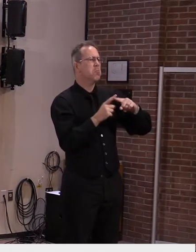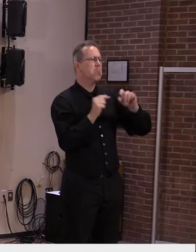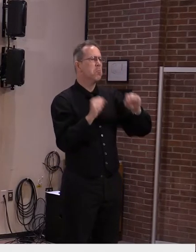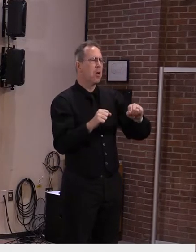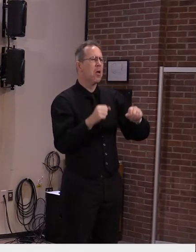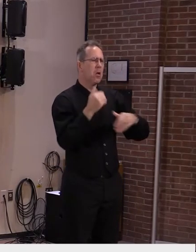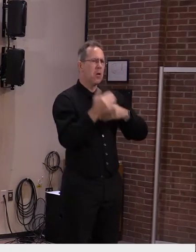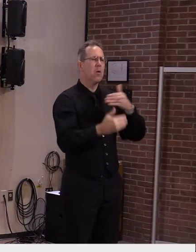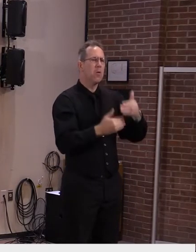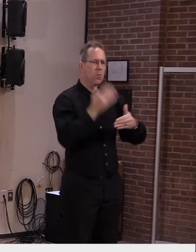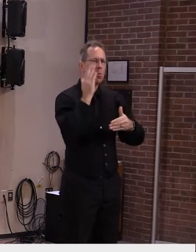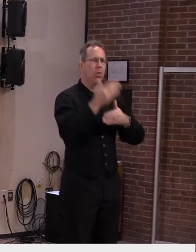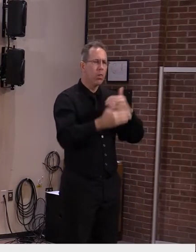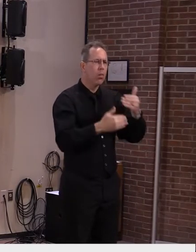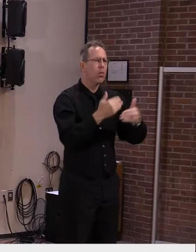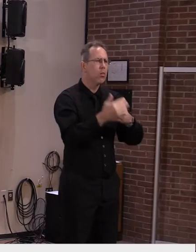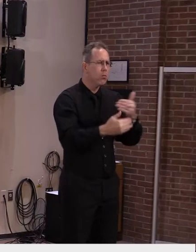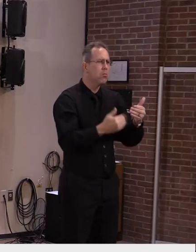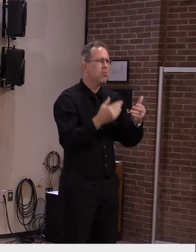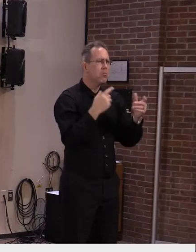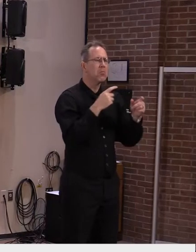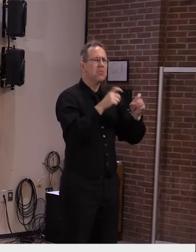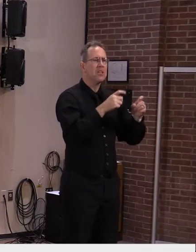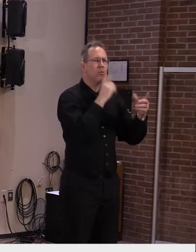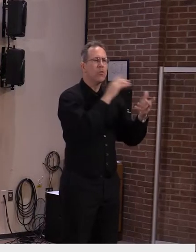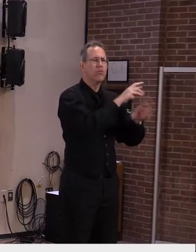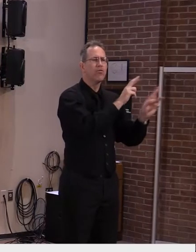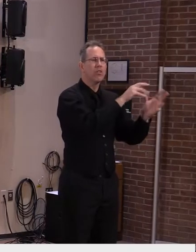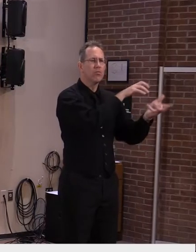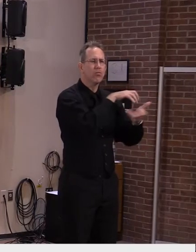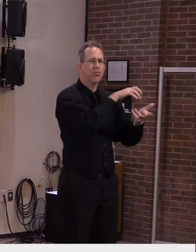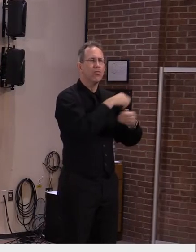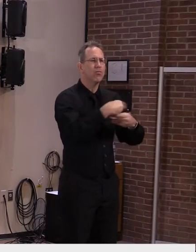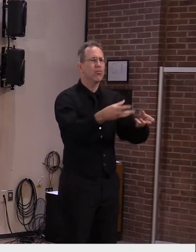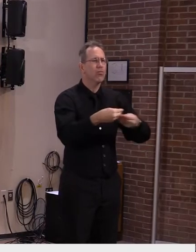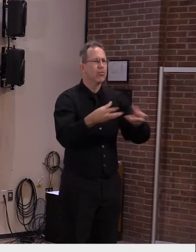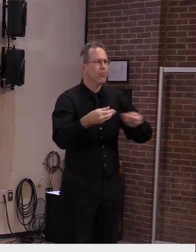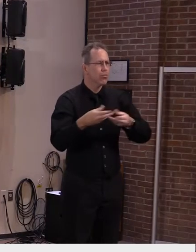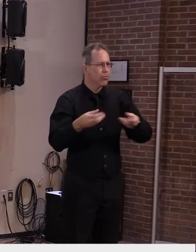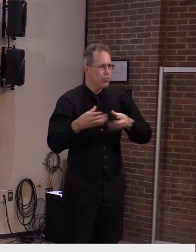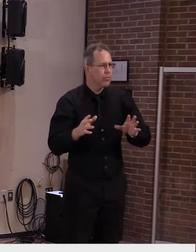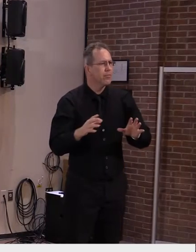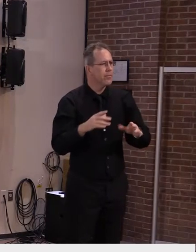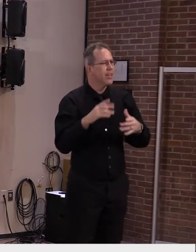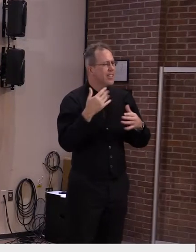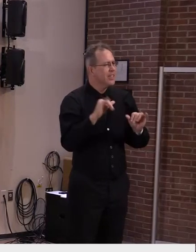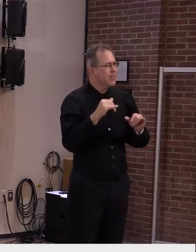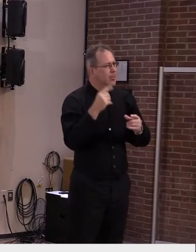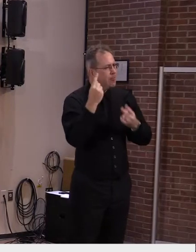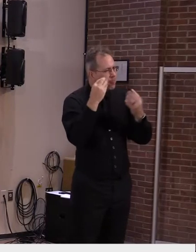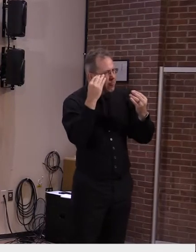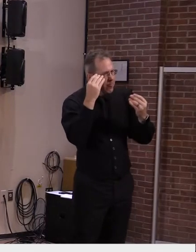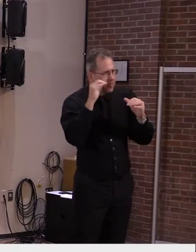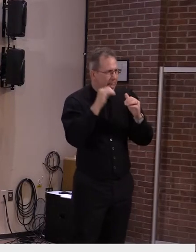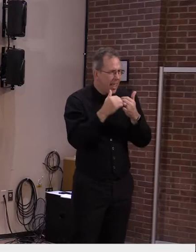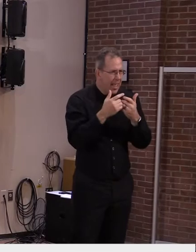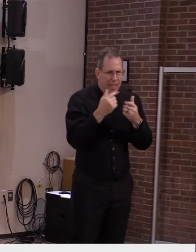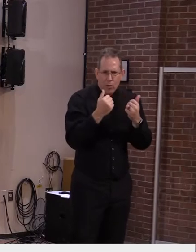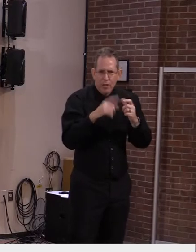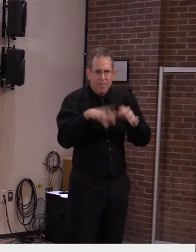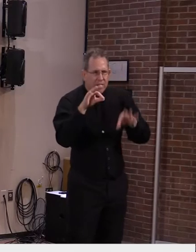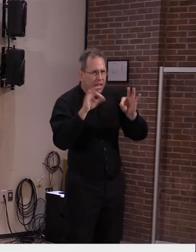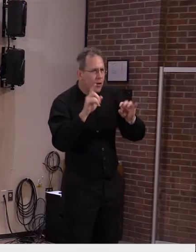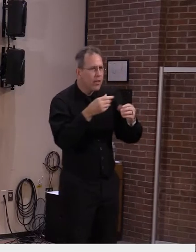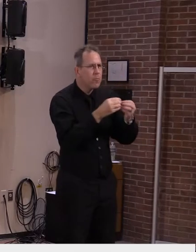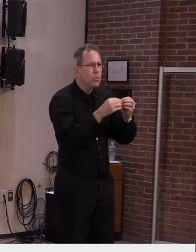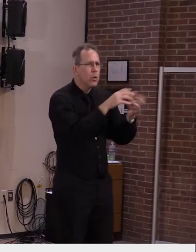tests. So I know I said stay tuned last week. We're still working as quickly as we can on getting these antigen